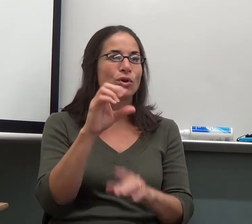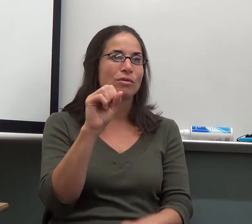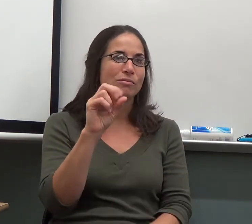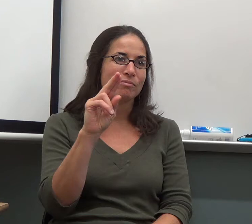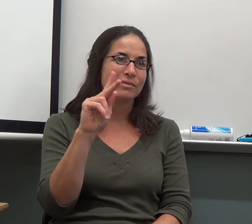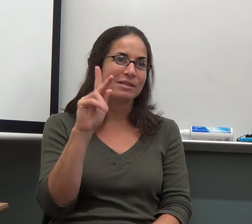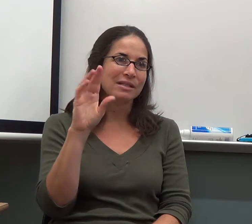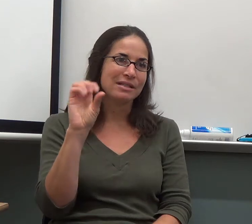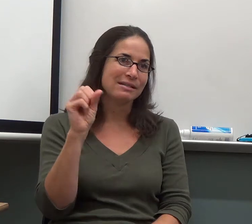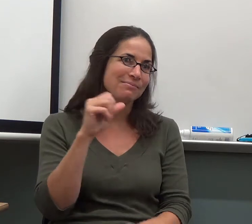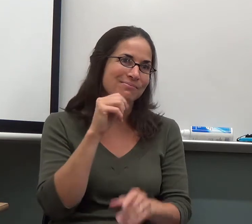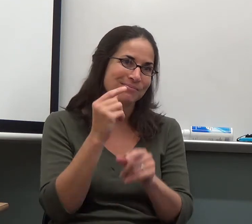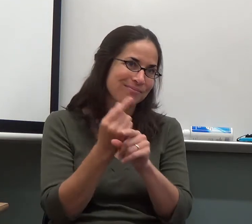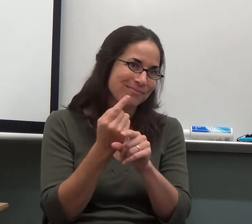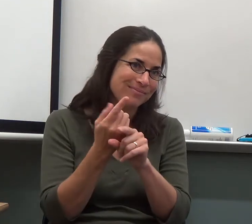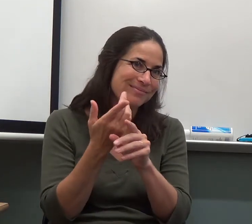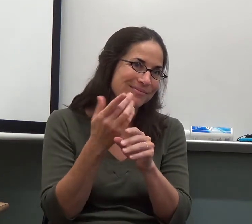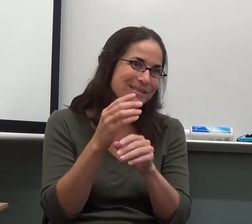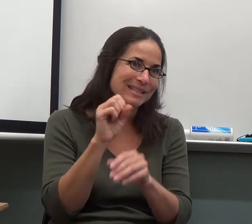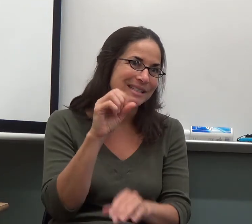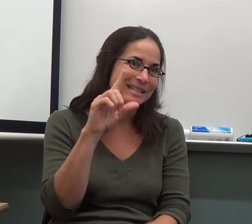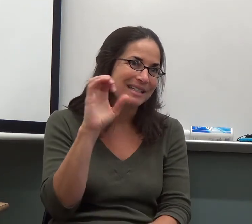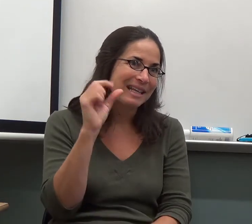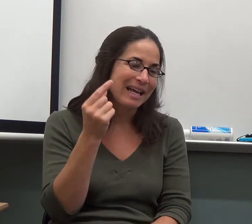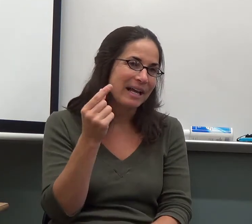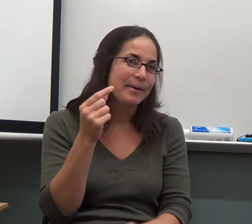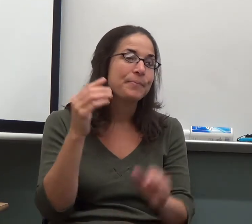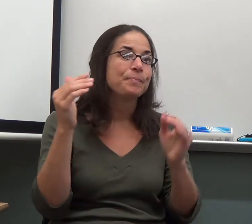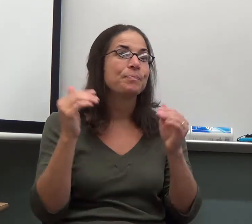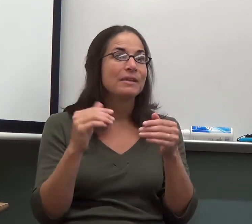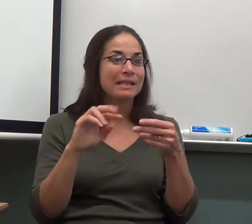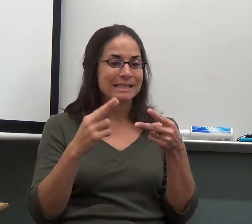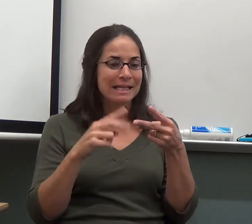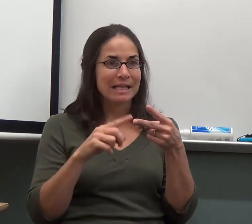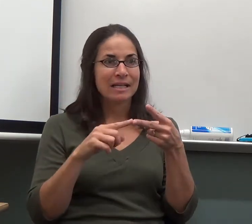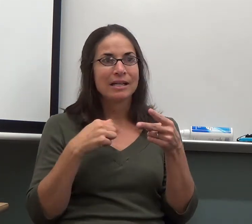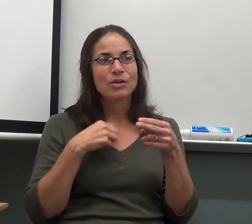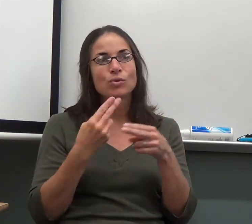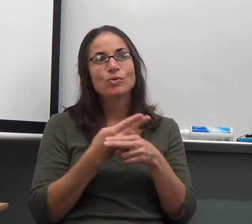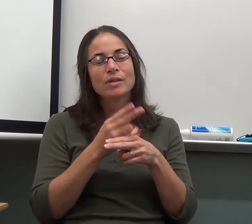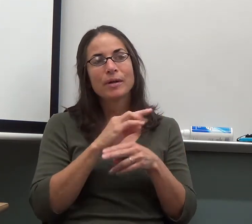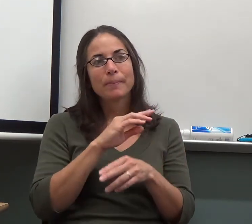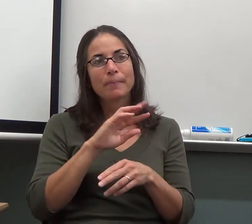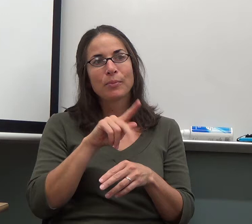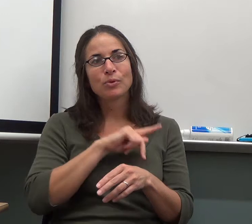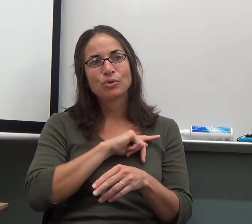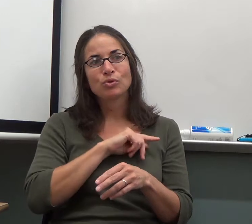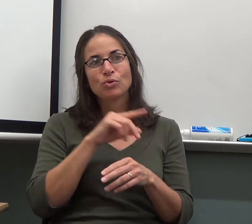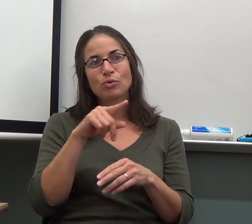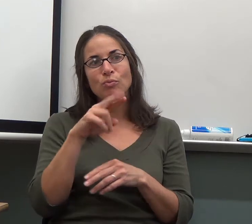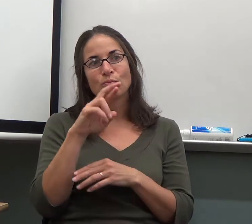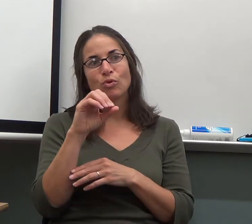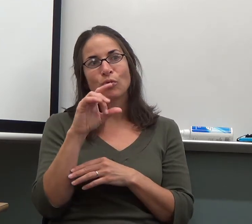Okay? Number two, I'm using a personal pronoun. My motorcycle.